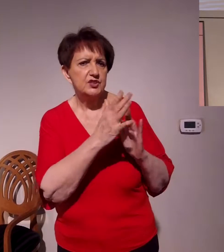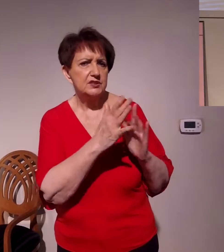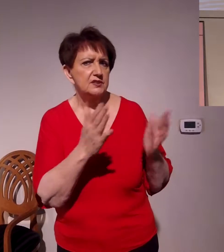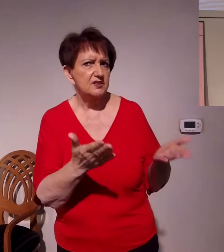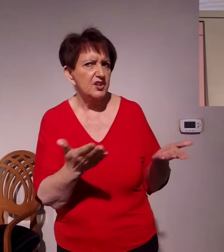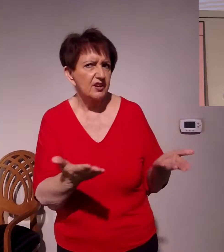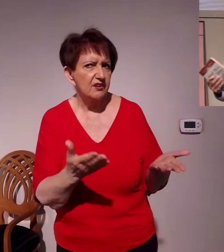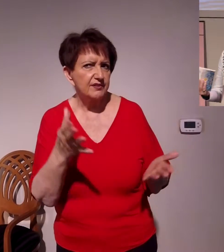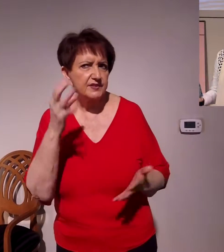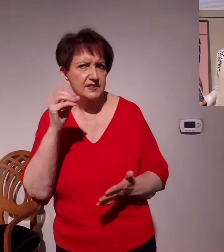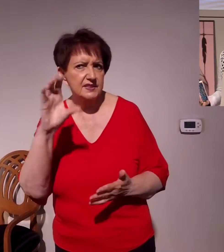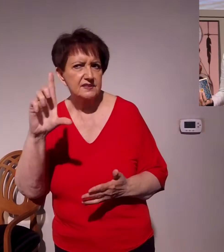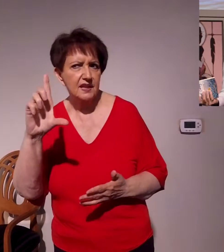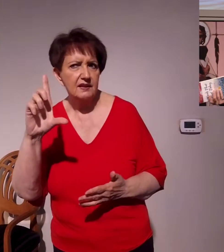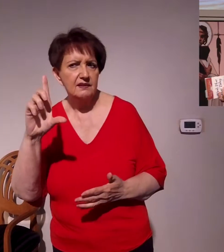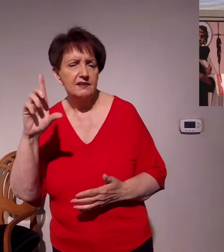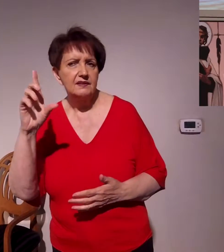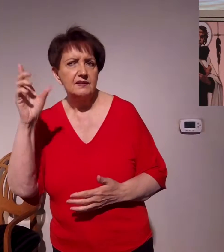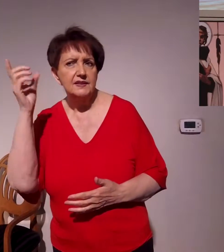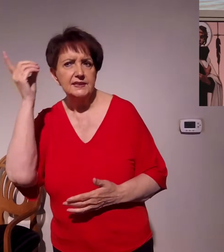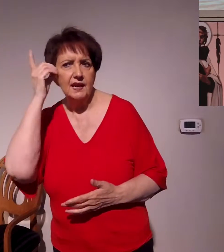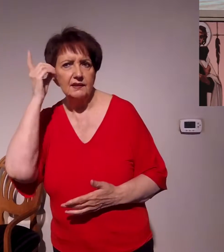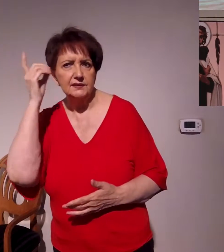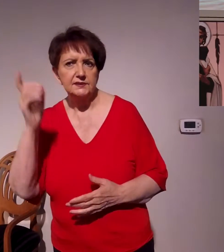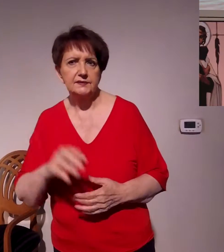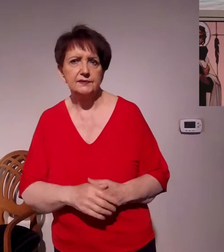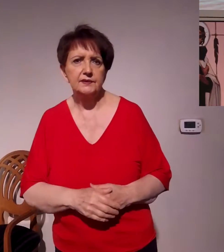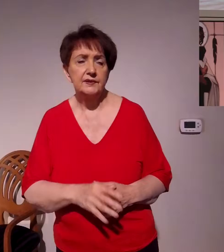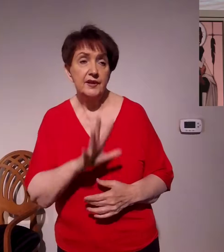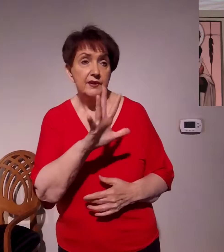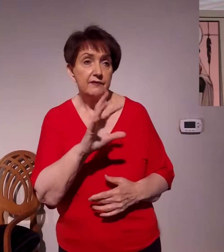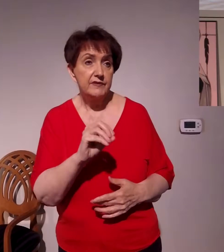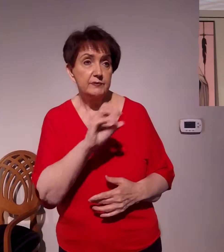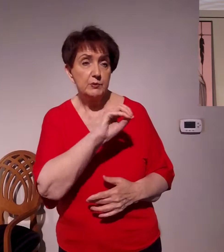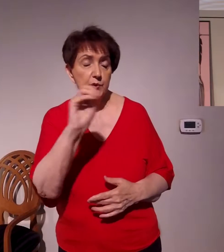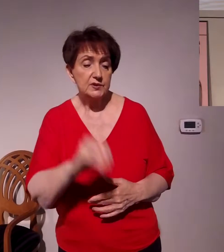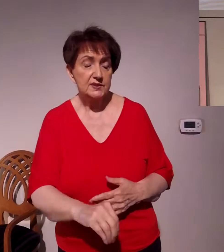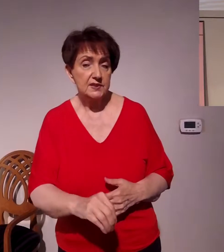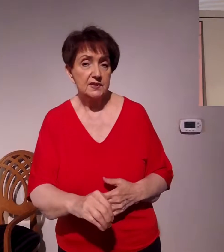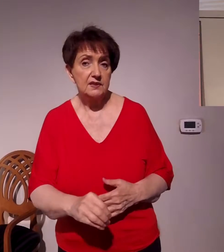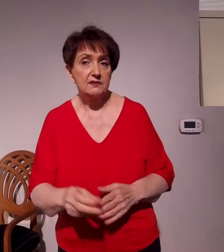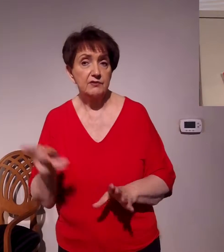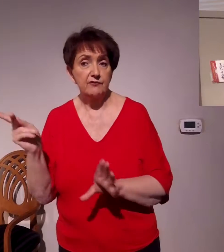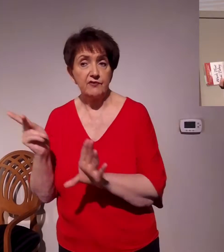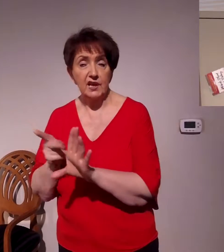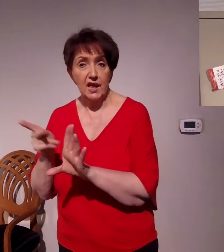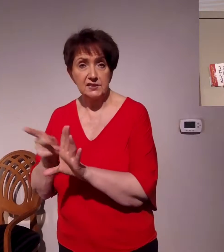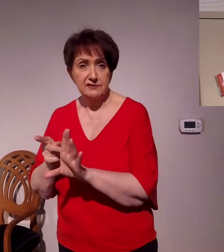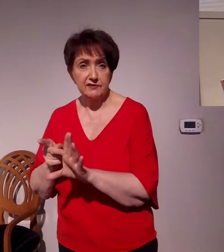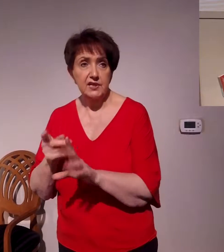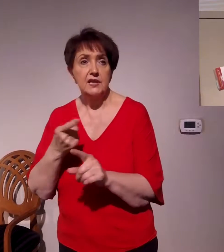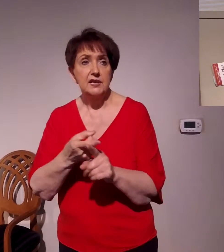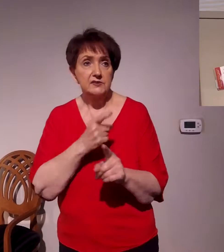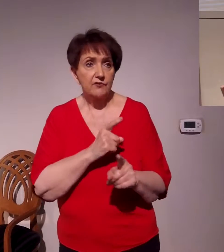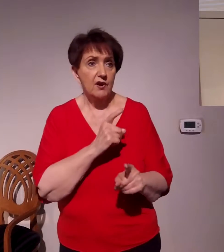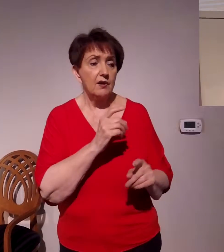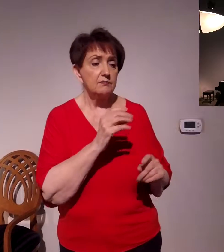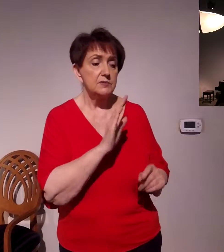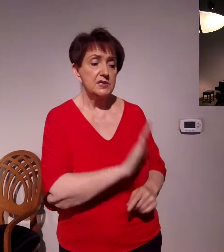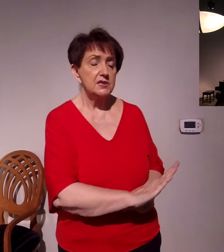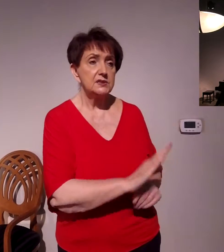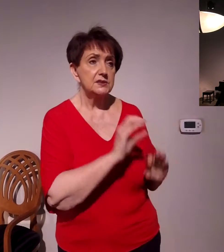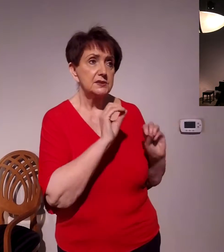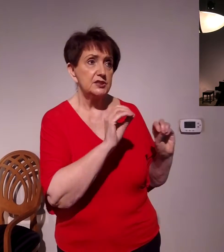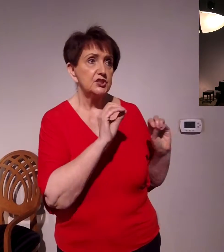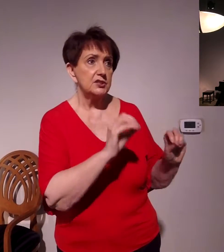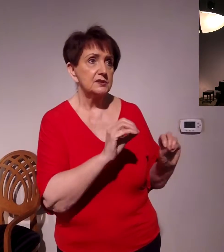Well, over 50% of our faith, our philosophy, our way of life comes from the teachings of Jesus.